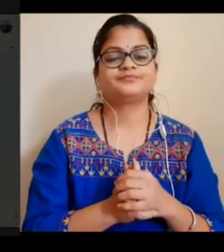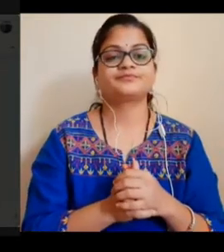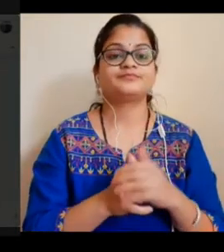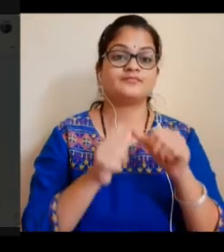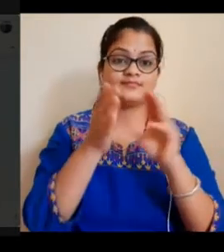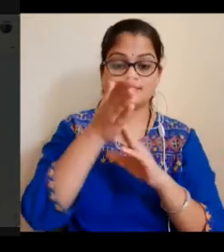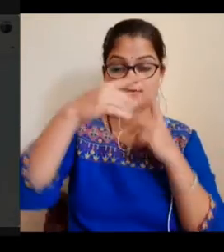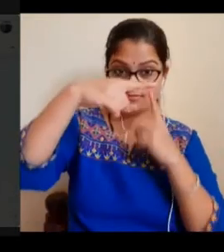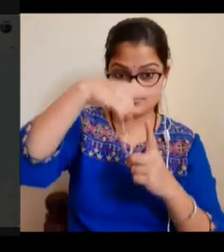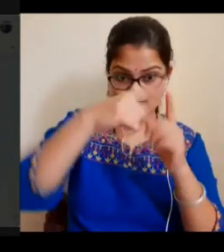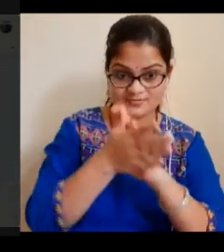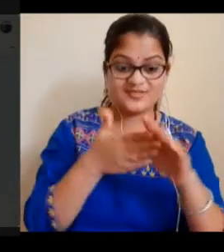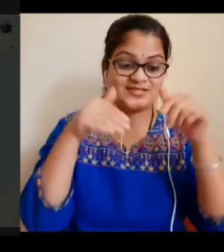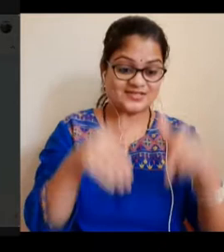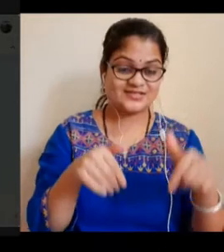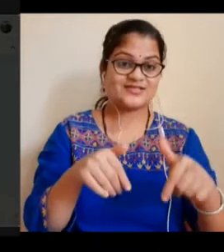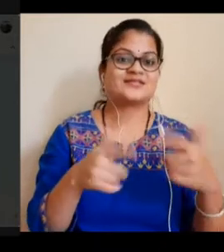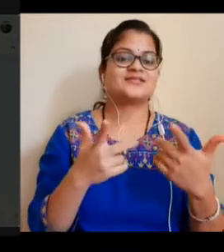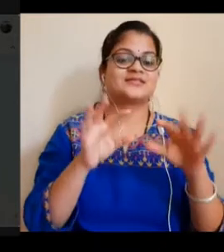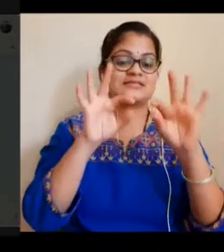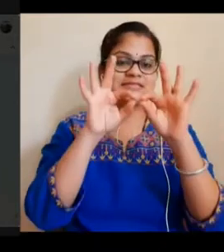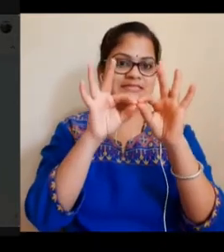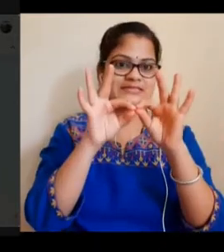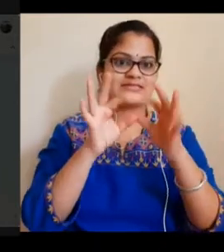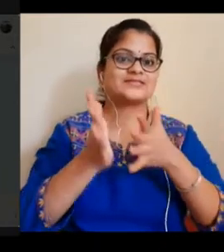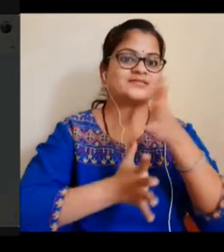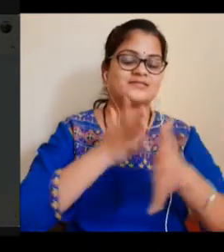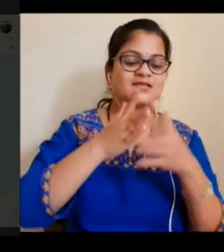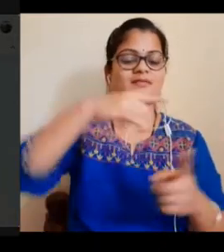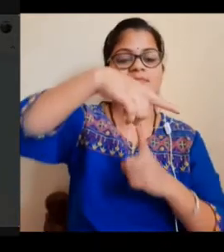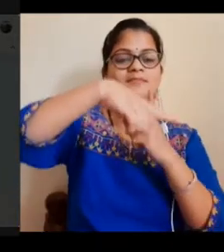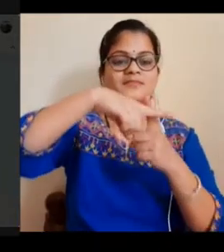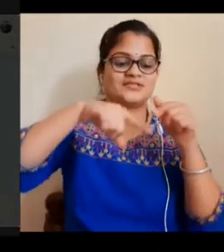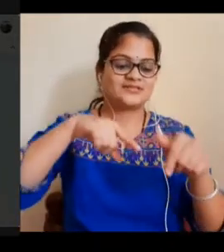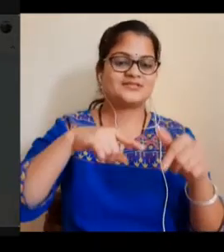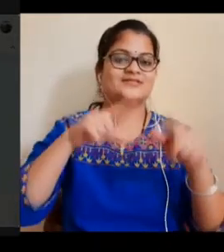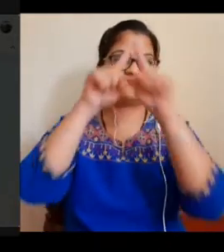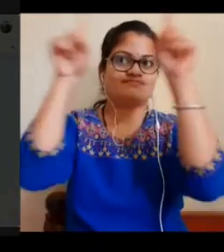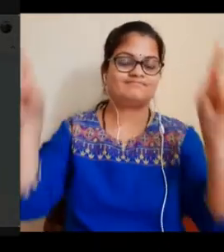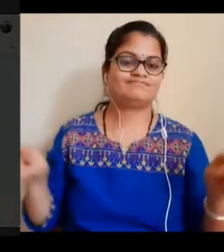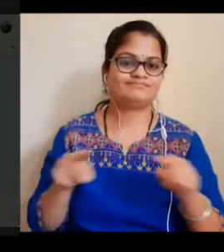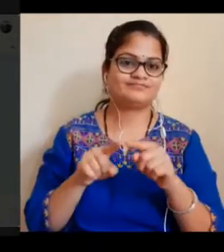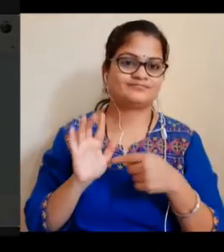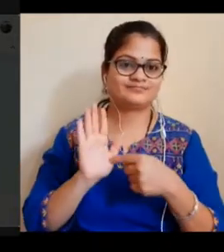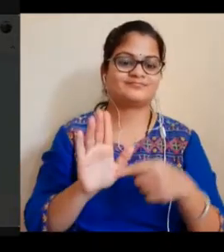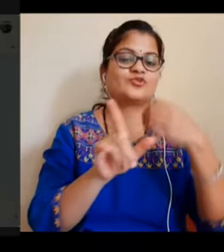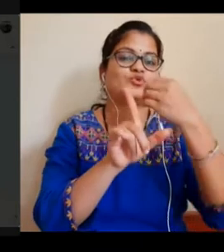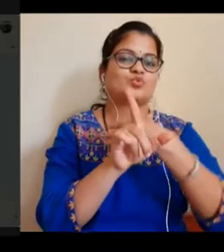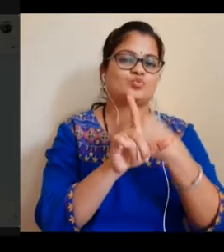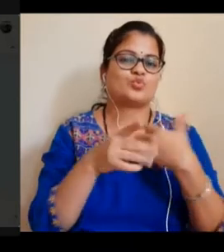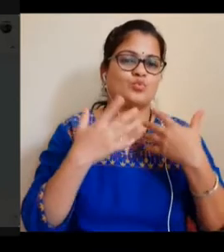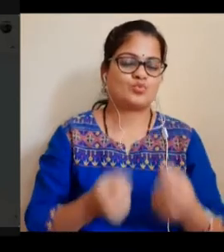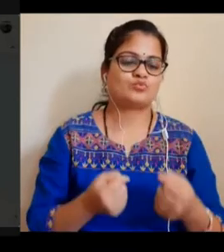Yeah, so Amit is already we are recording the interpreter signing as well as the screen, because for YouTube